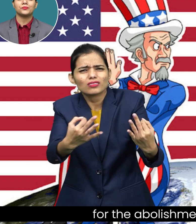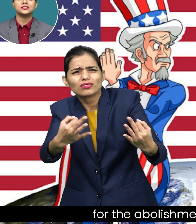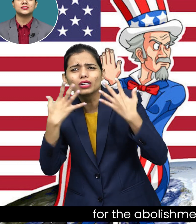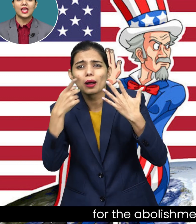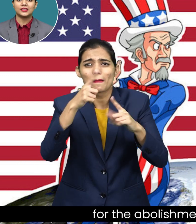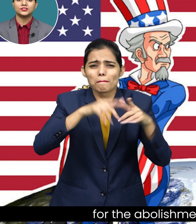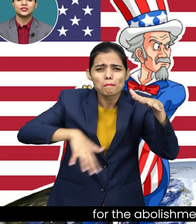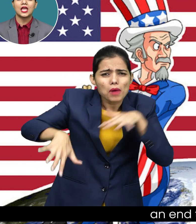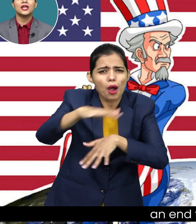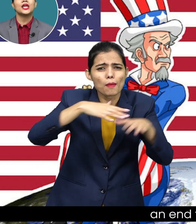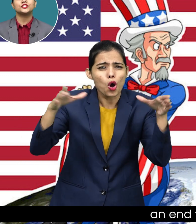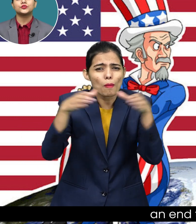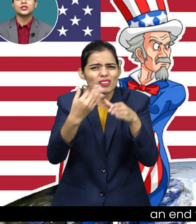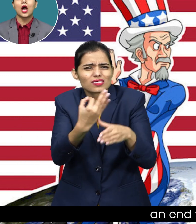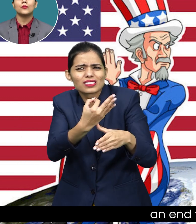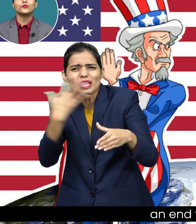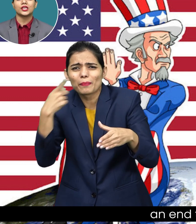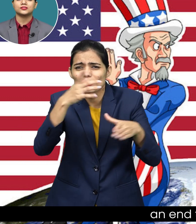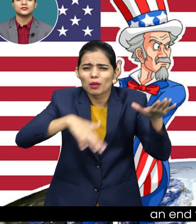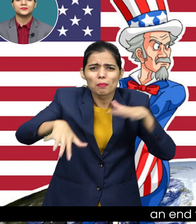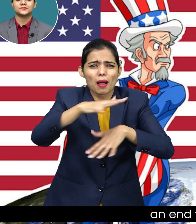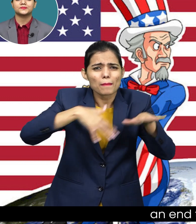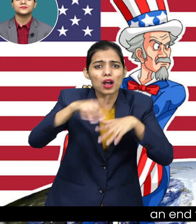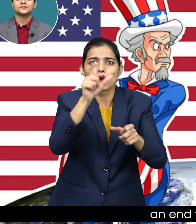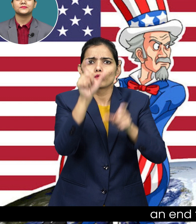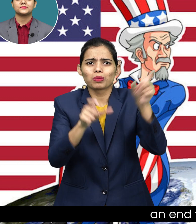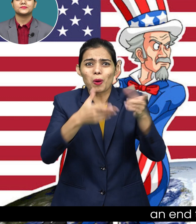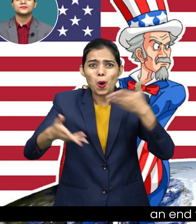nuclear weapons and an end to the arms race.